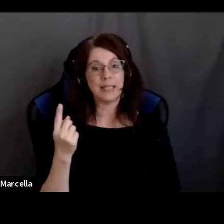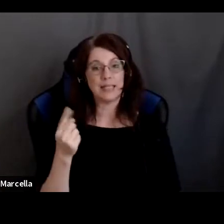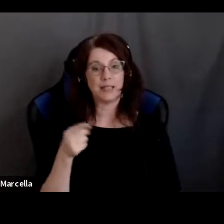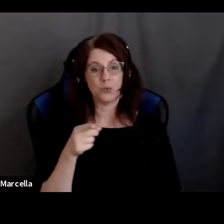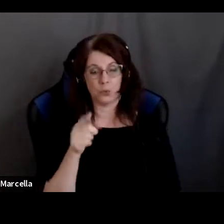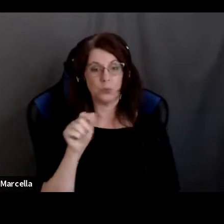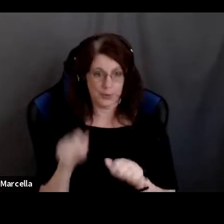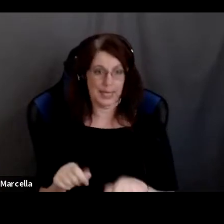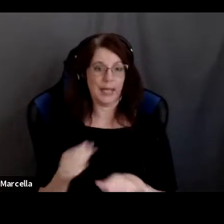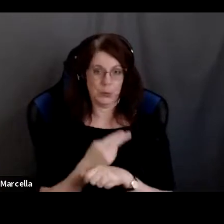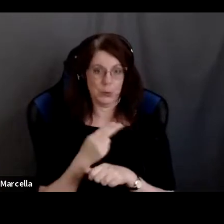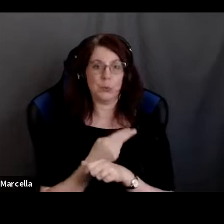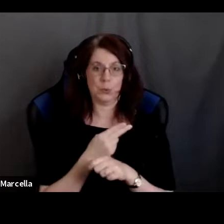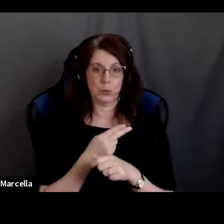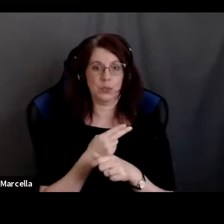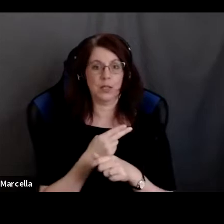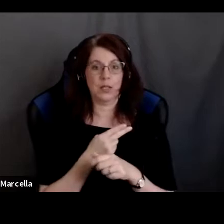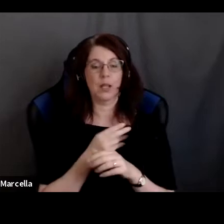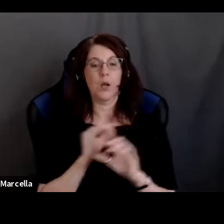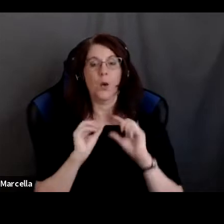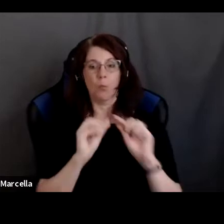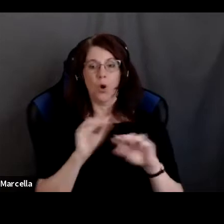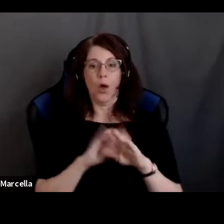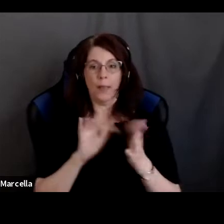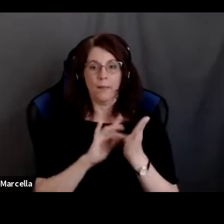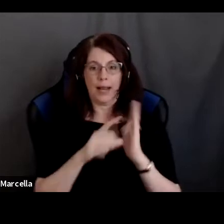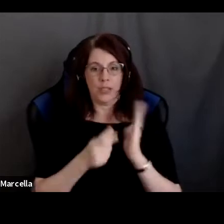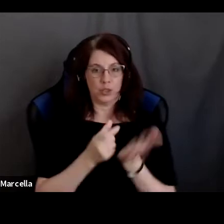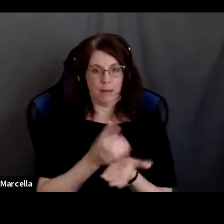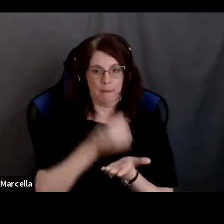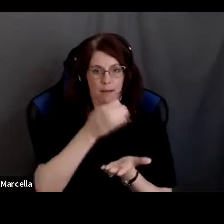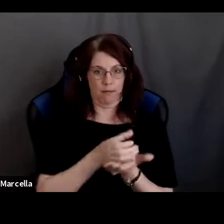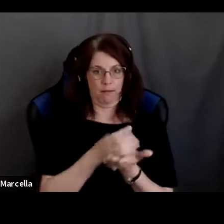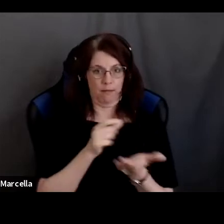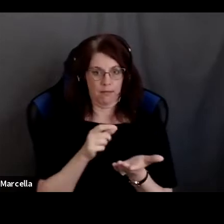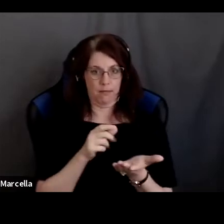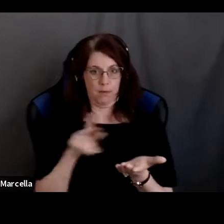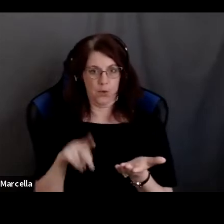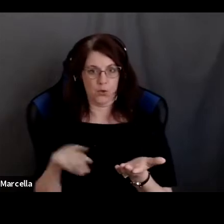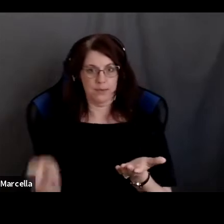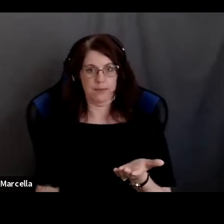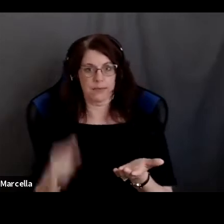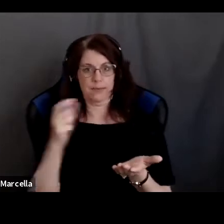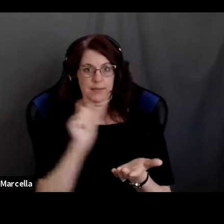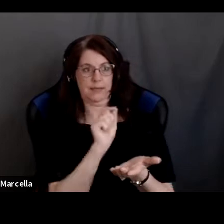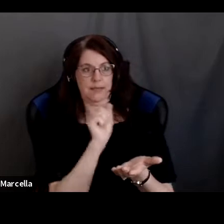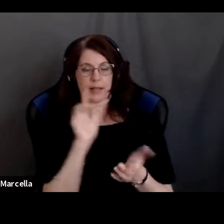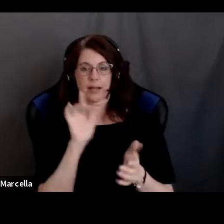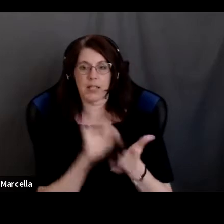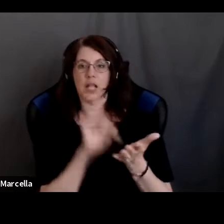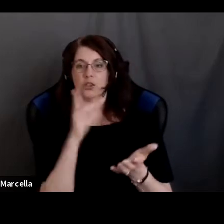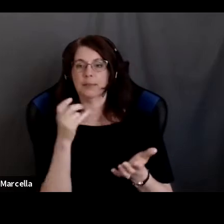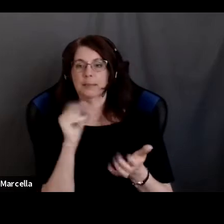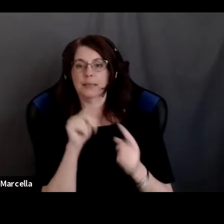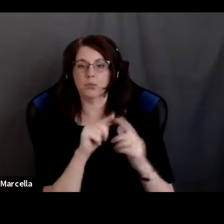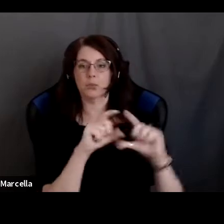you can use. You can put it on the medication bottle, and then, that way a person just has to touch that pen to the bottle and it